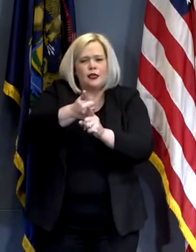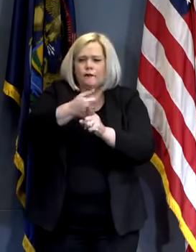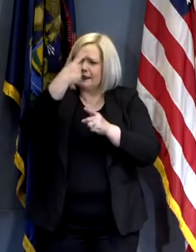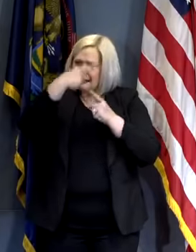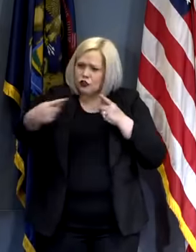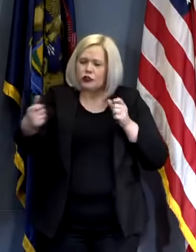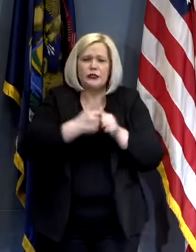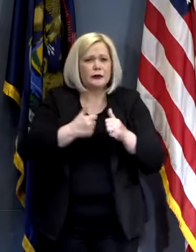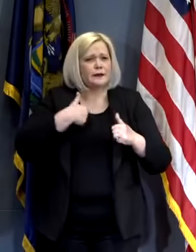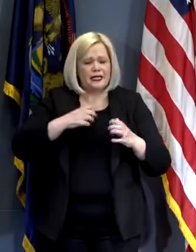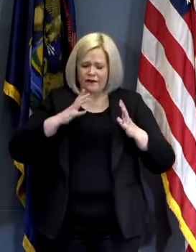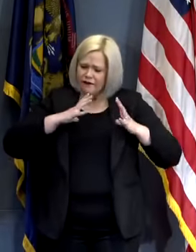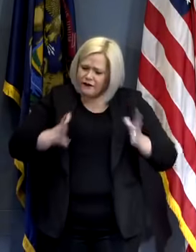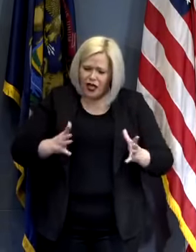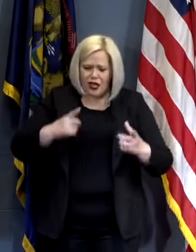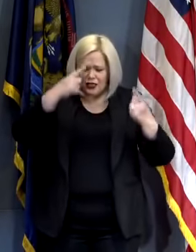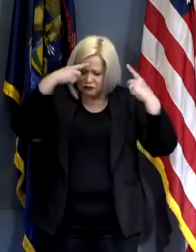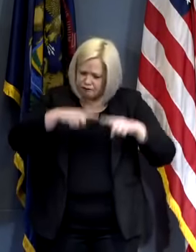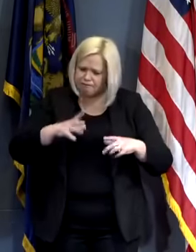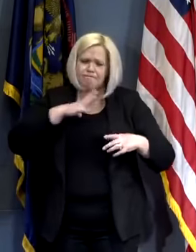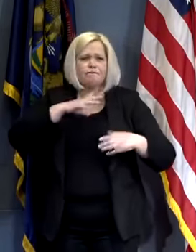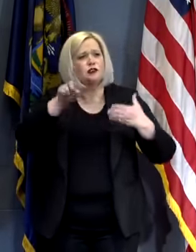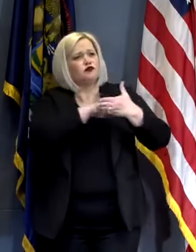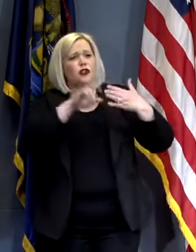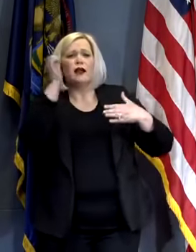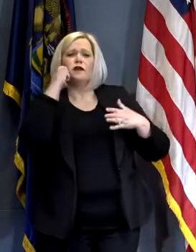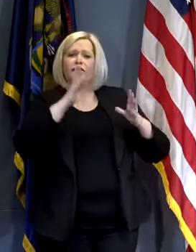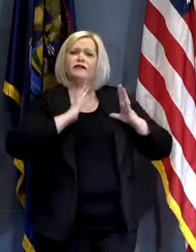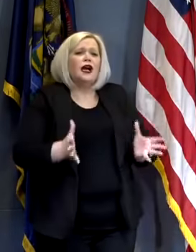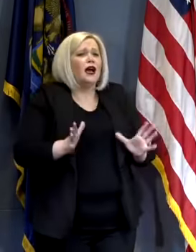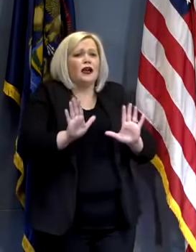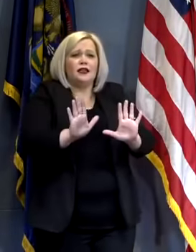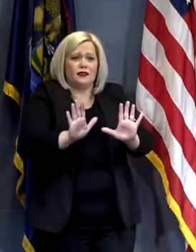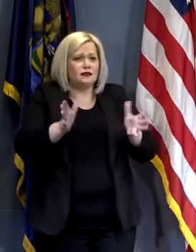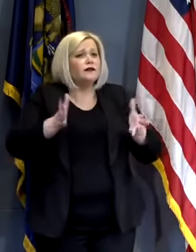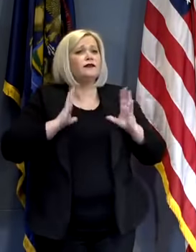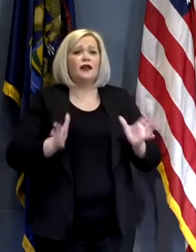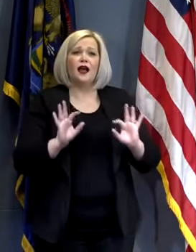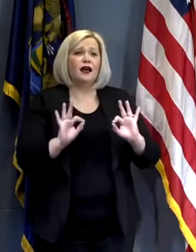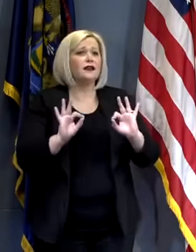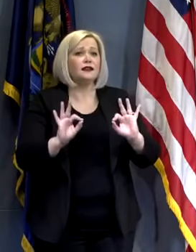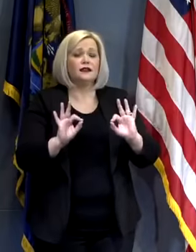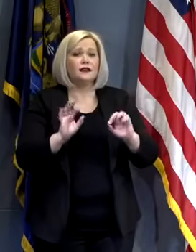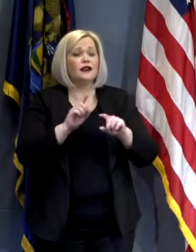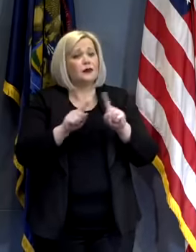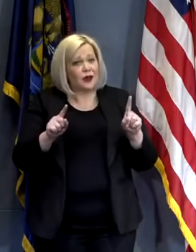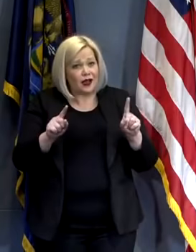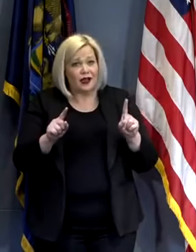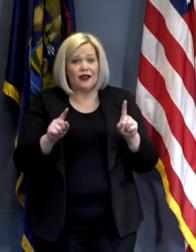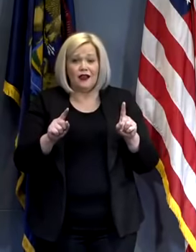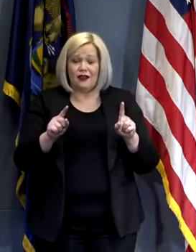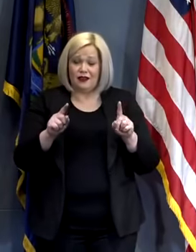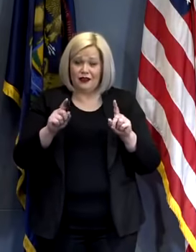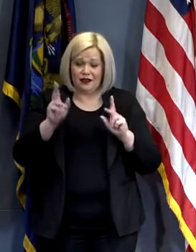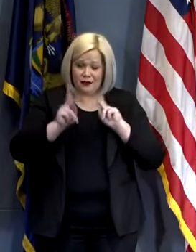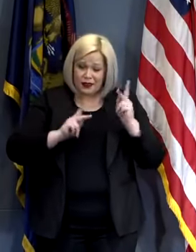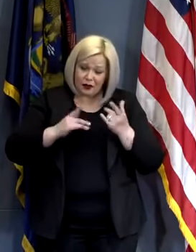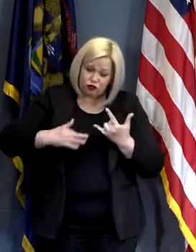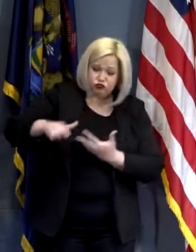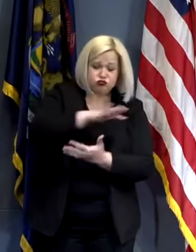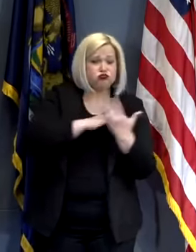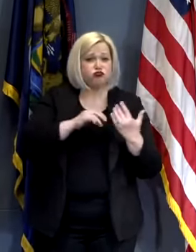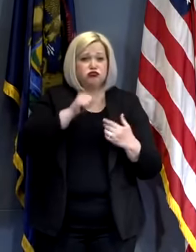dissent and, you know, criticize your government. That's fine. But doing so in a way that is